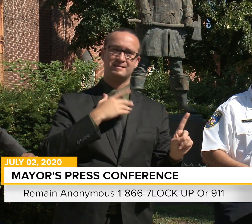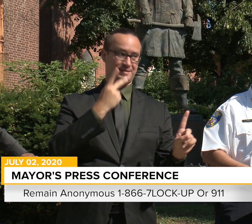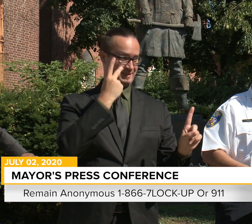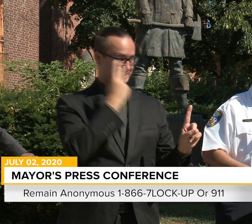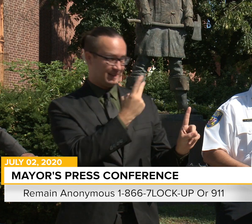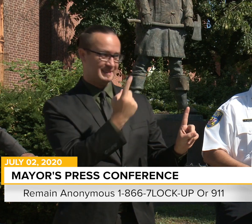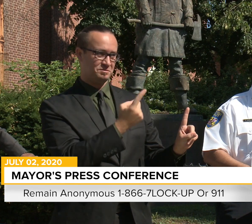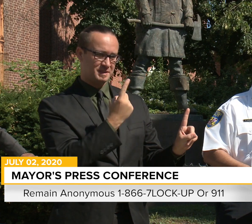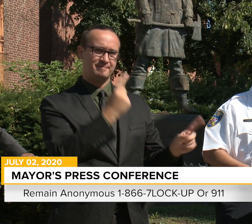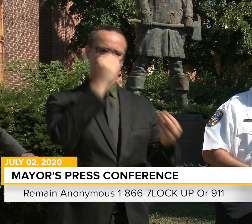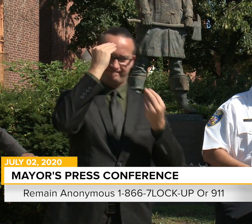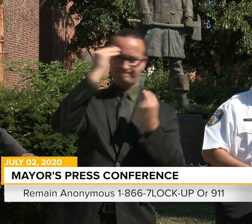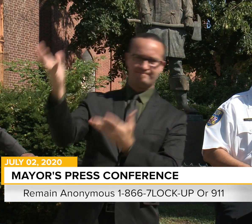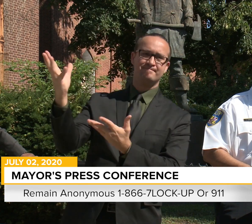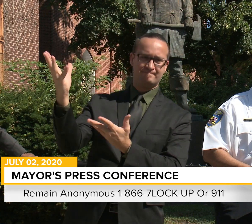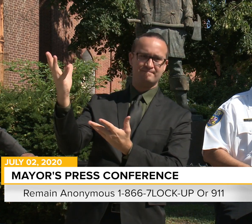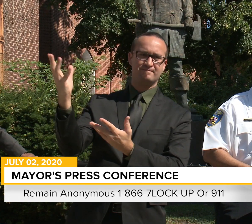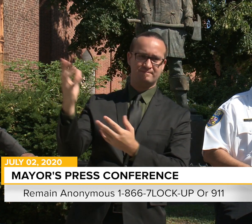tip line at